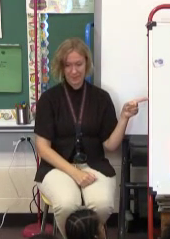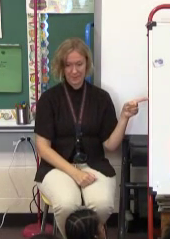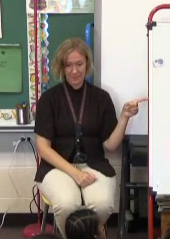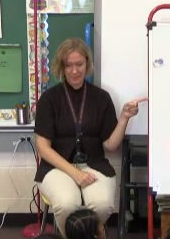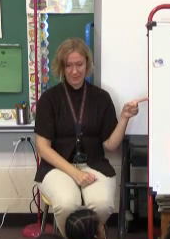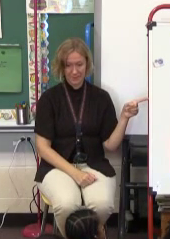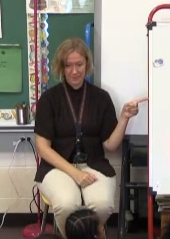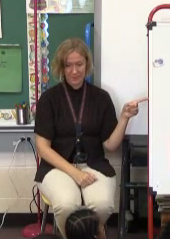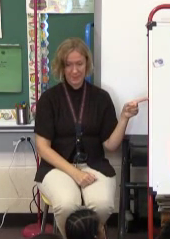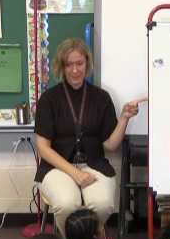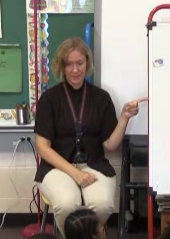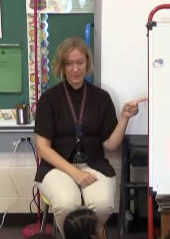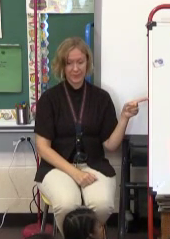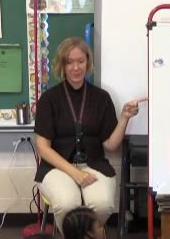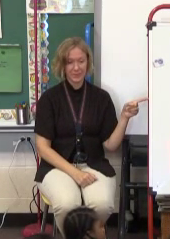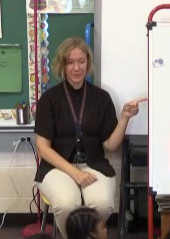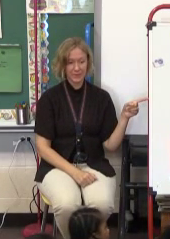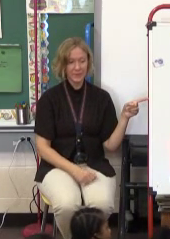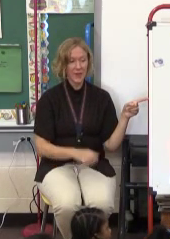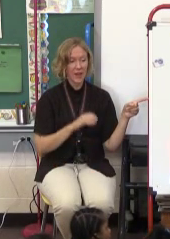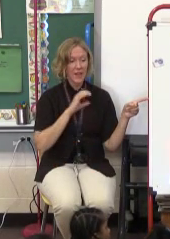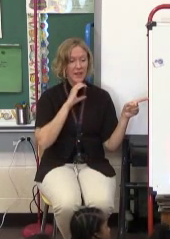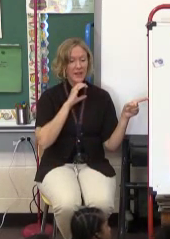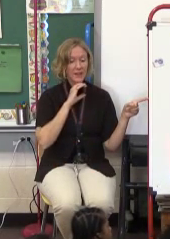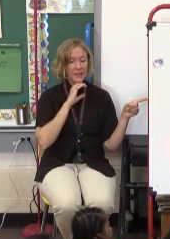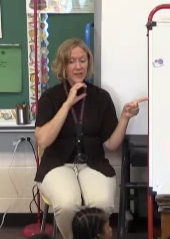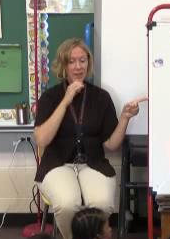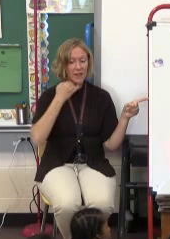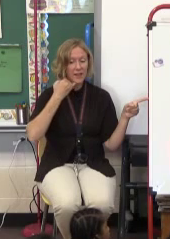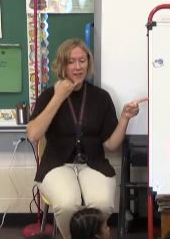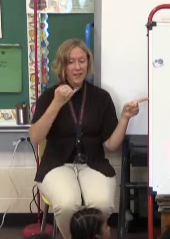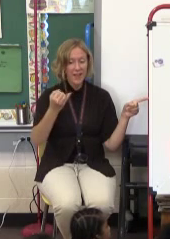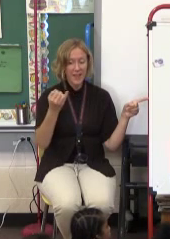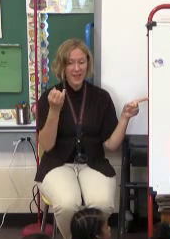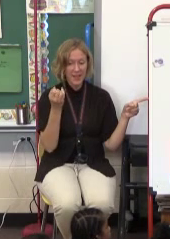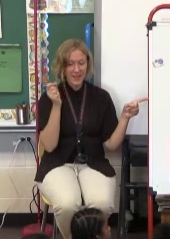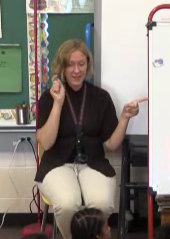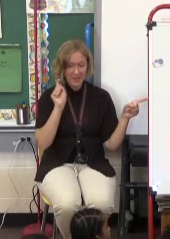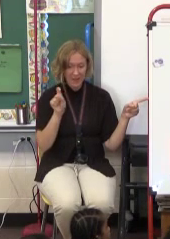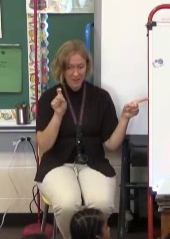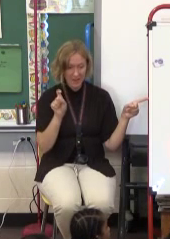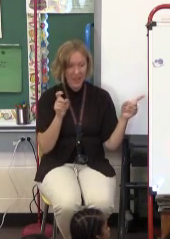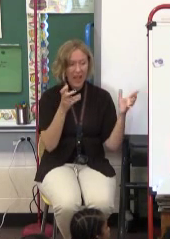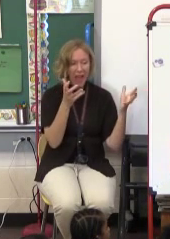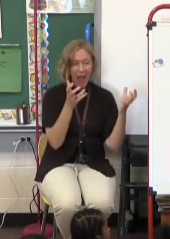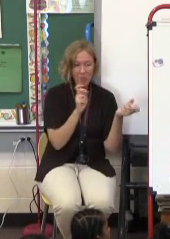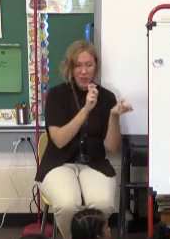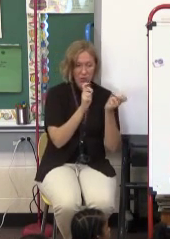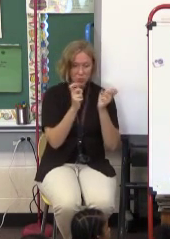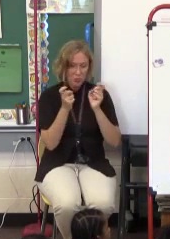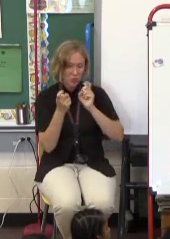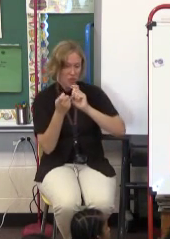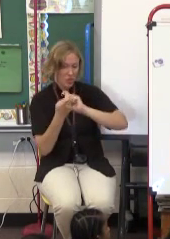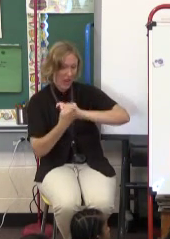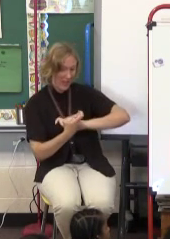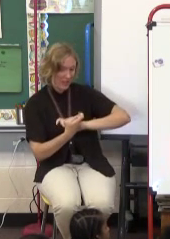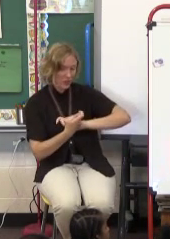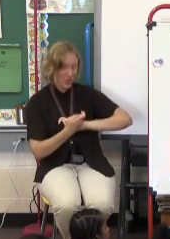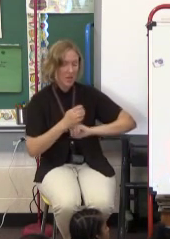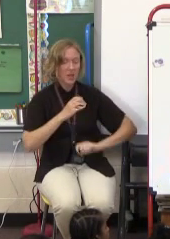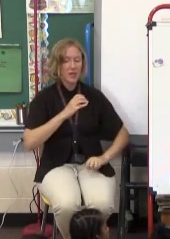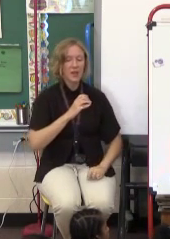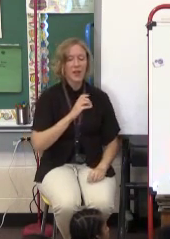kid. Now, I want to change the word kid, k-id,